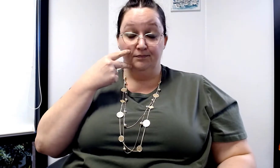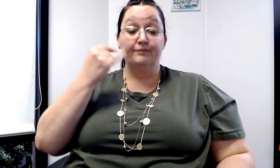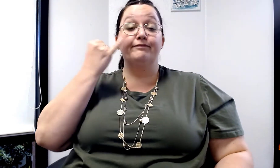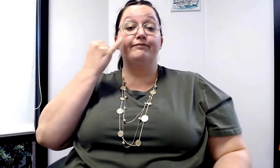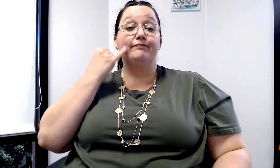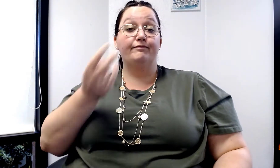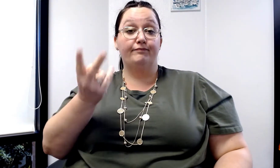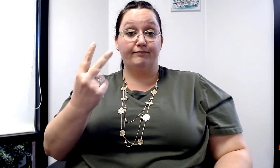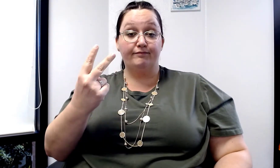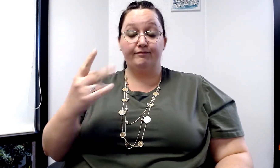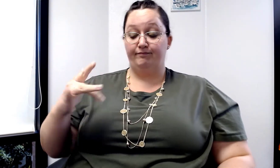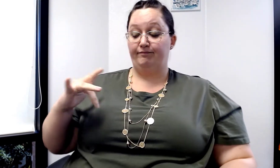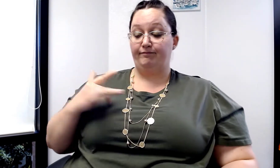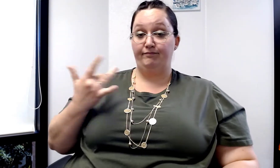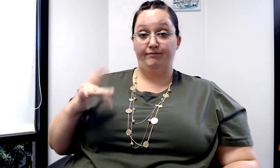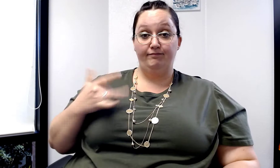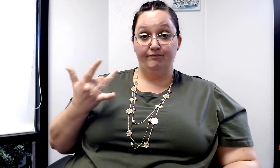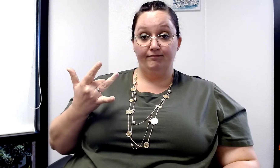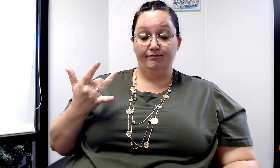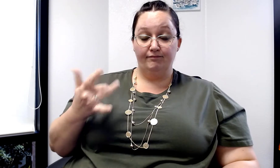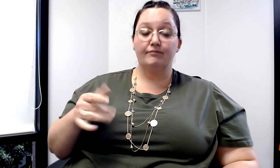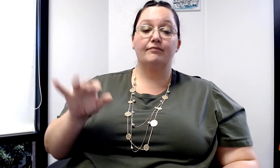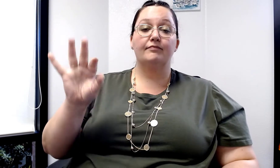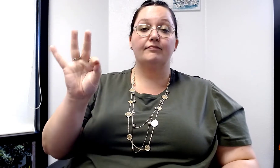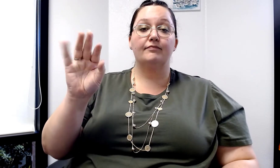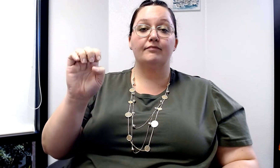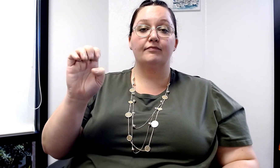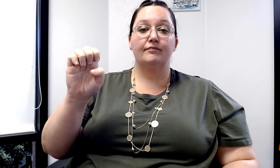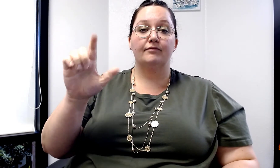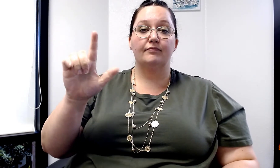The verb is once. If you do it twice, feeling.